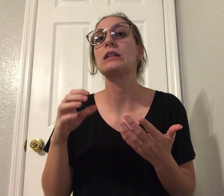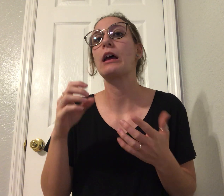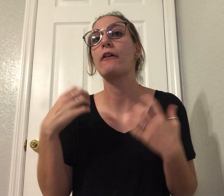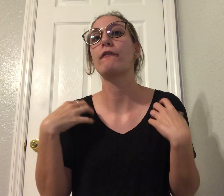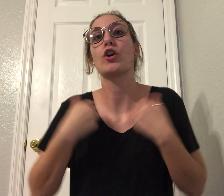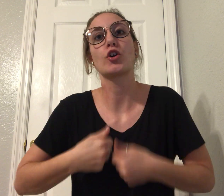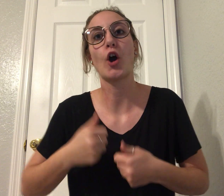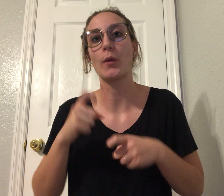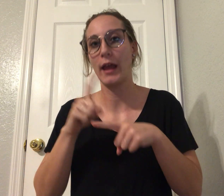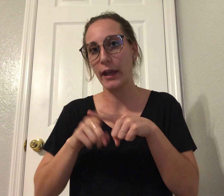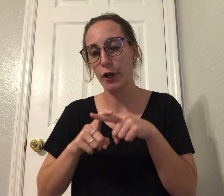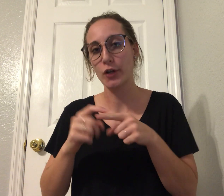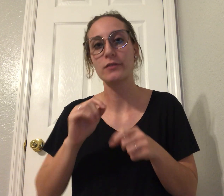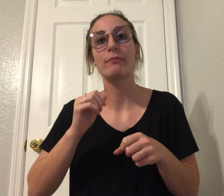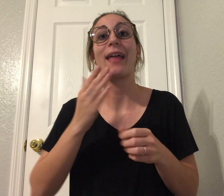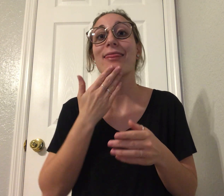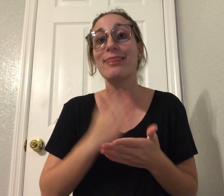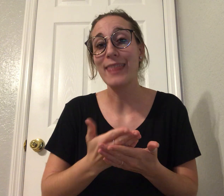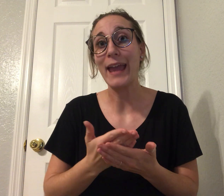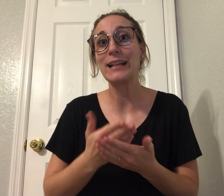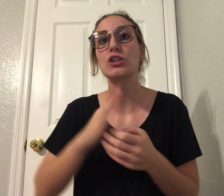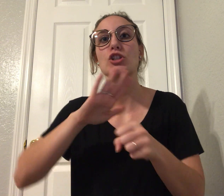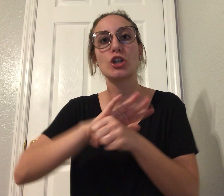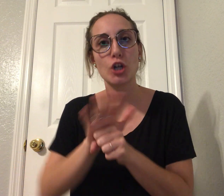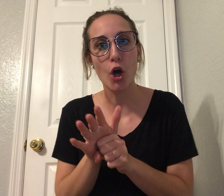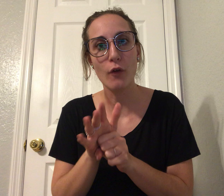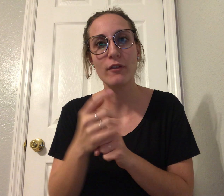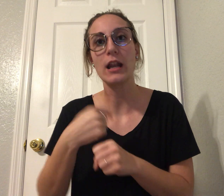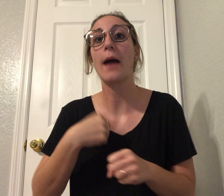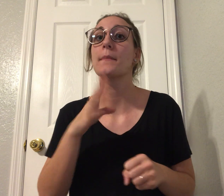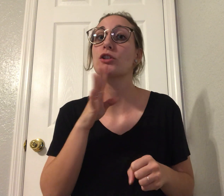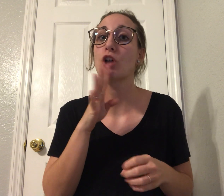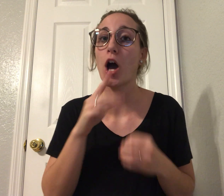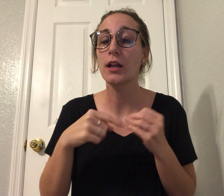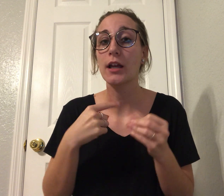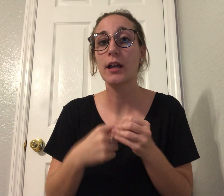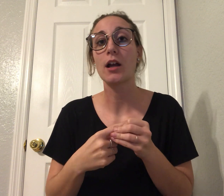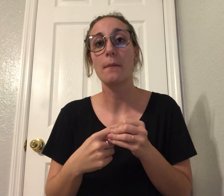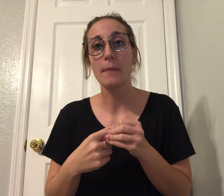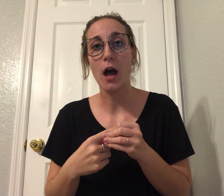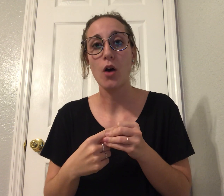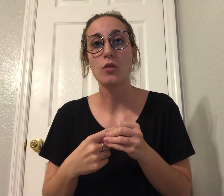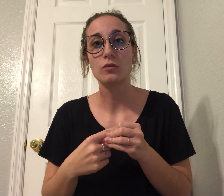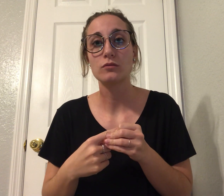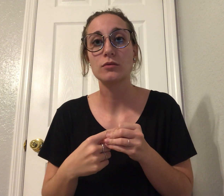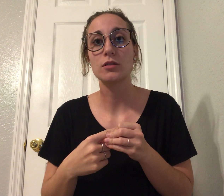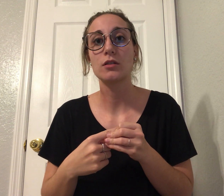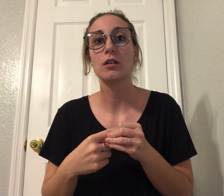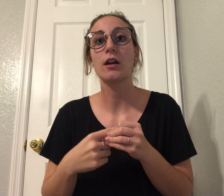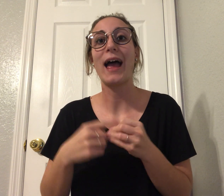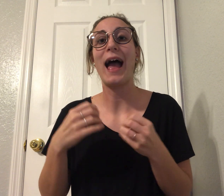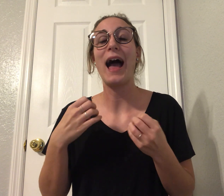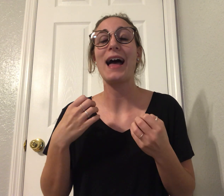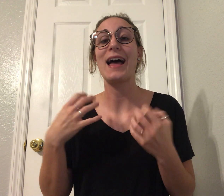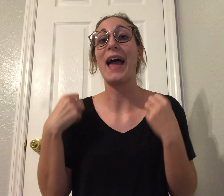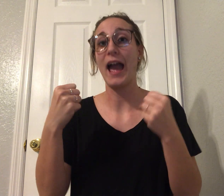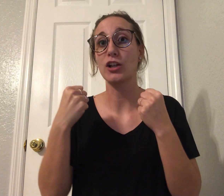fitness forever, and I work with several different companies, nutrition, exercise equipment, one